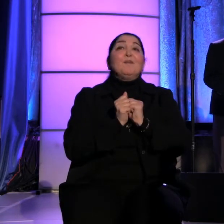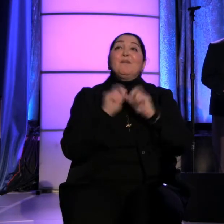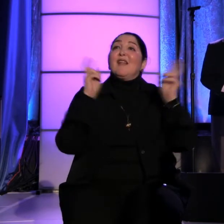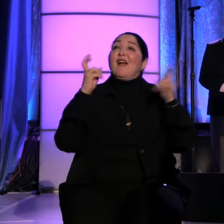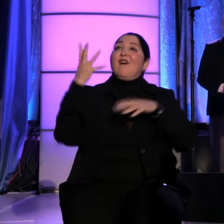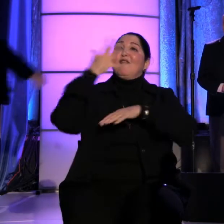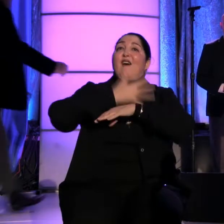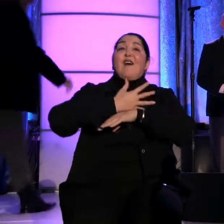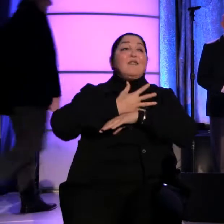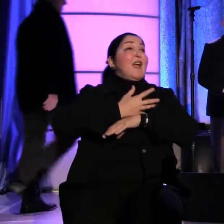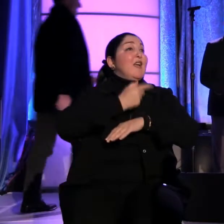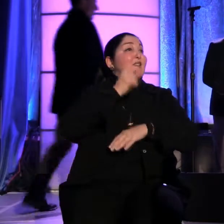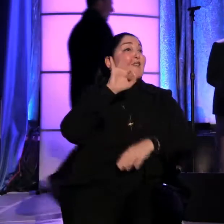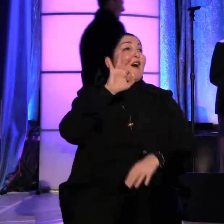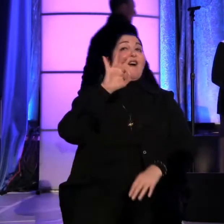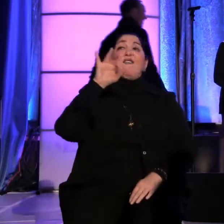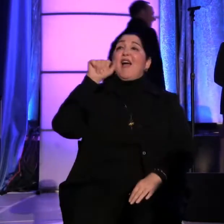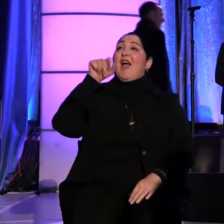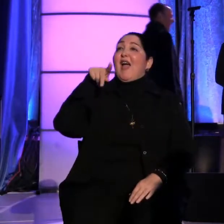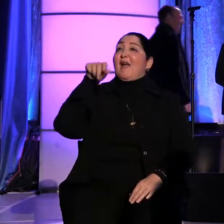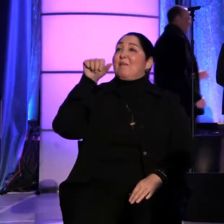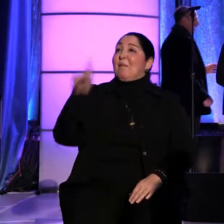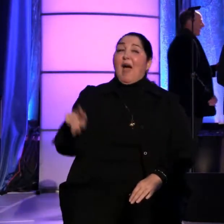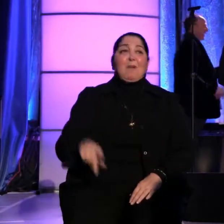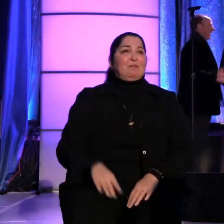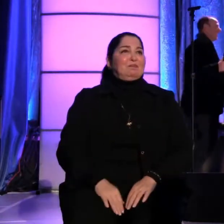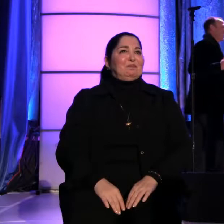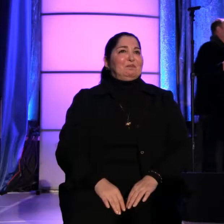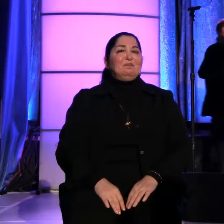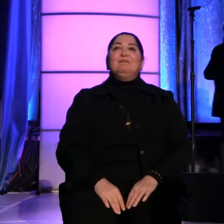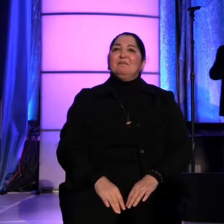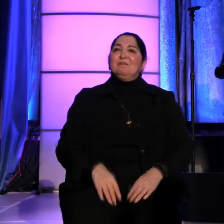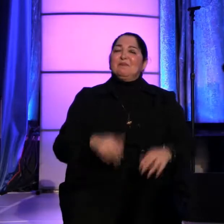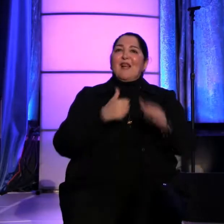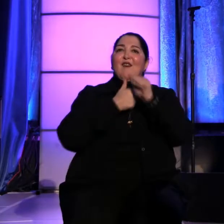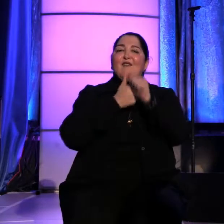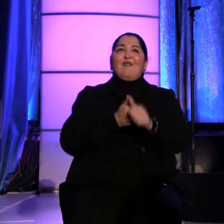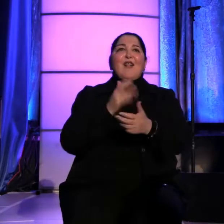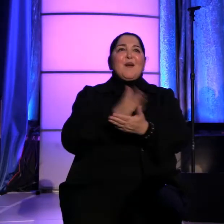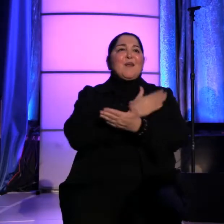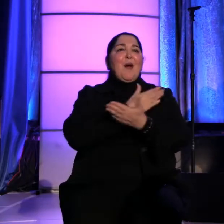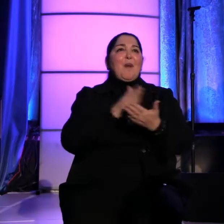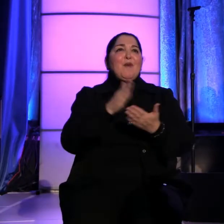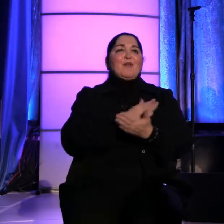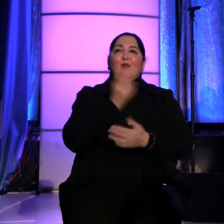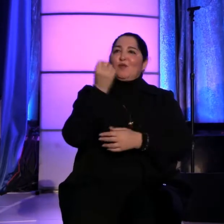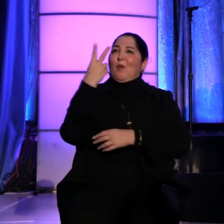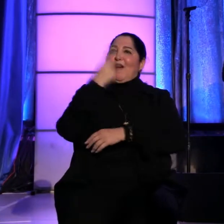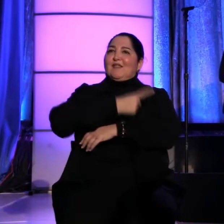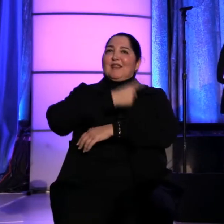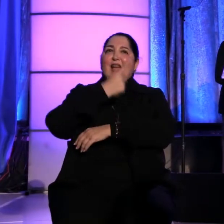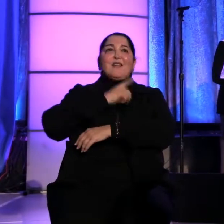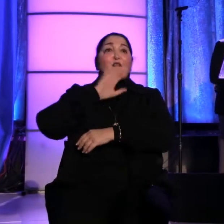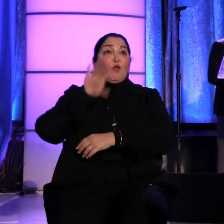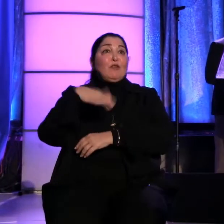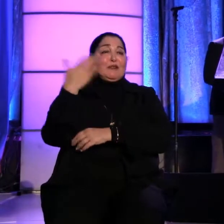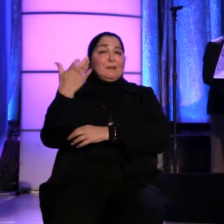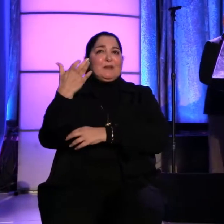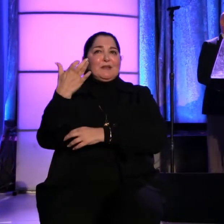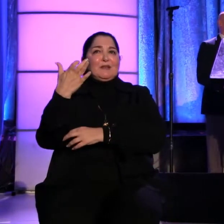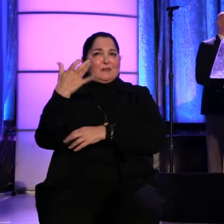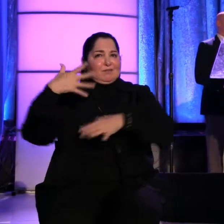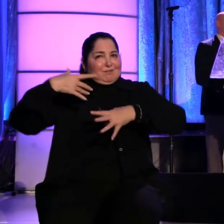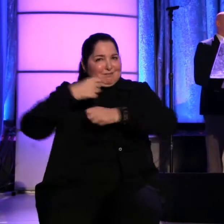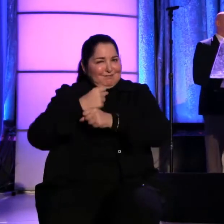of APAP. And this is sung to the tune of the 12 days of Christmas, and it's a truncated version. And